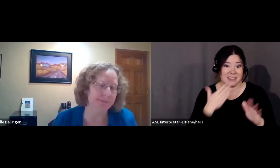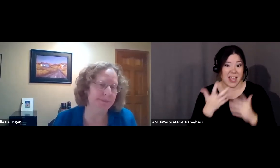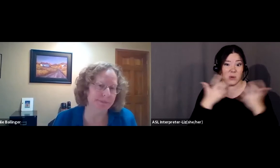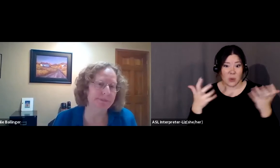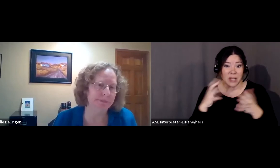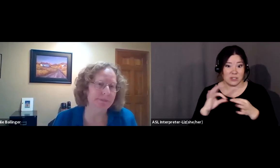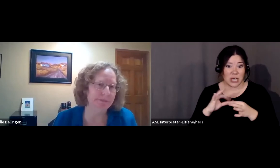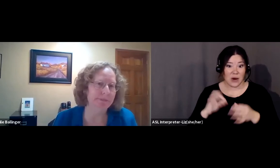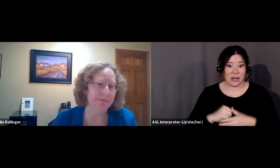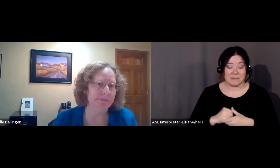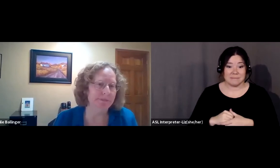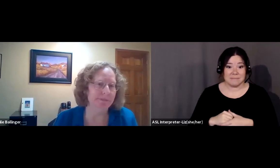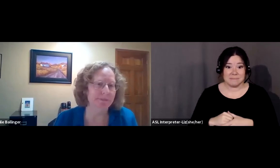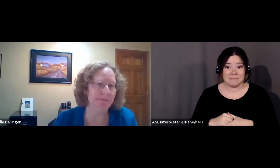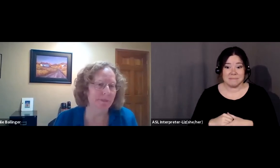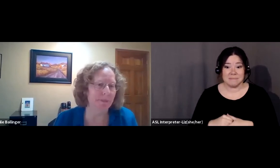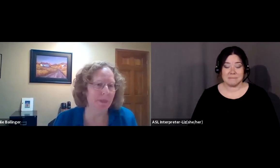it.